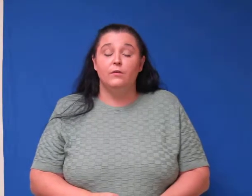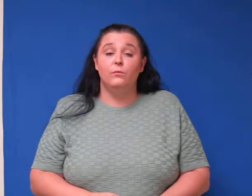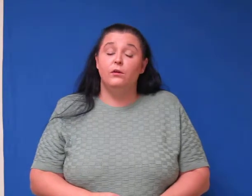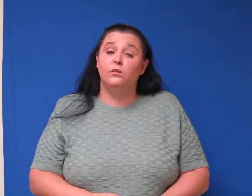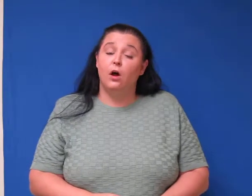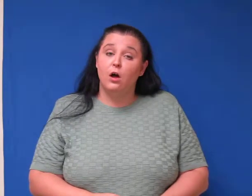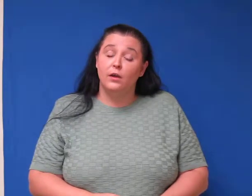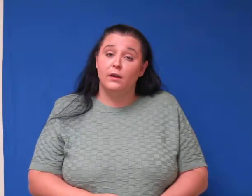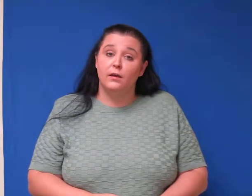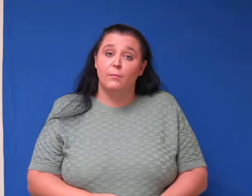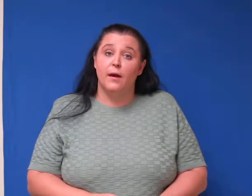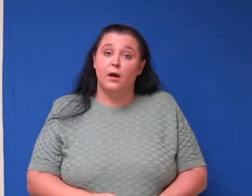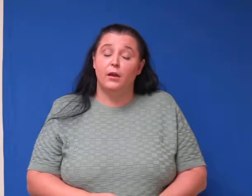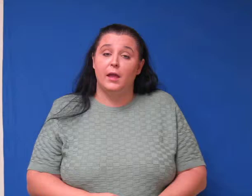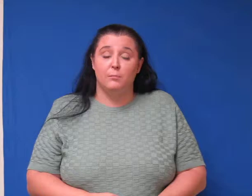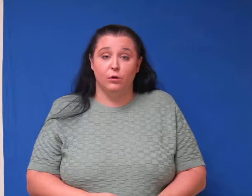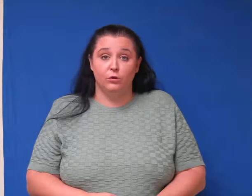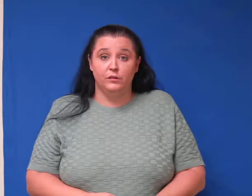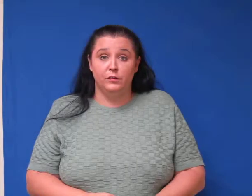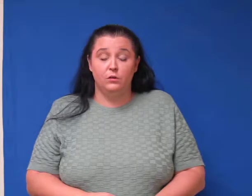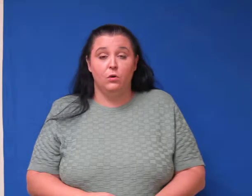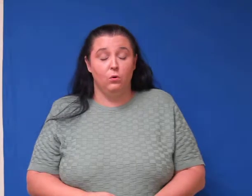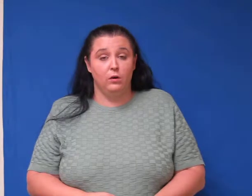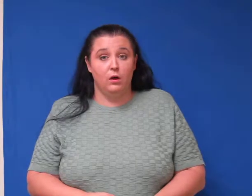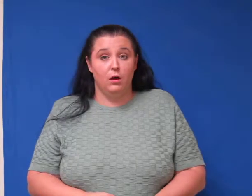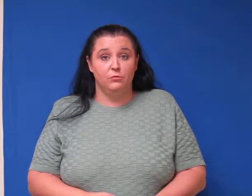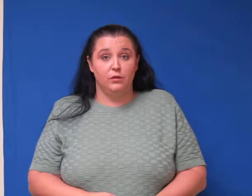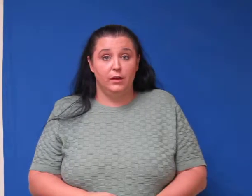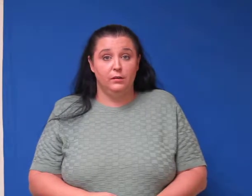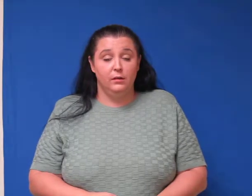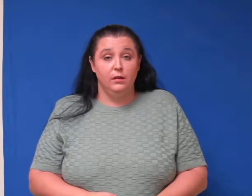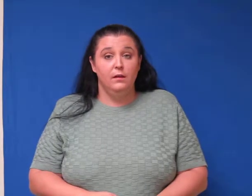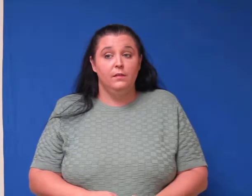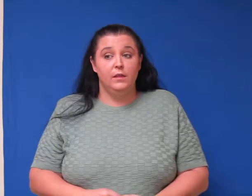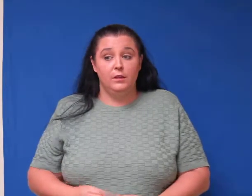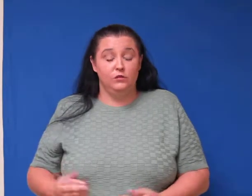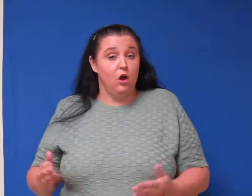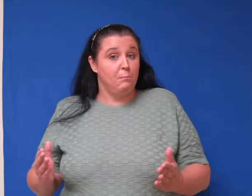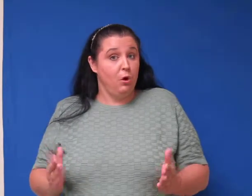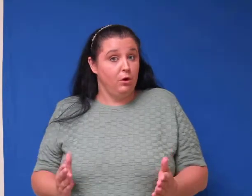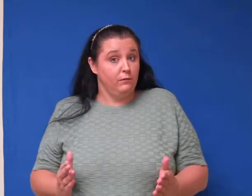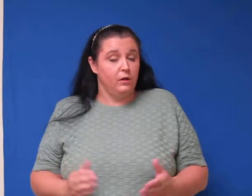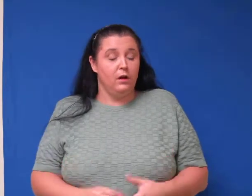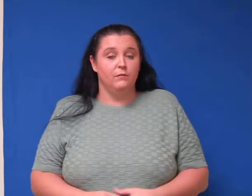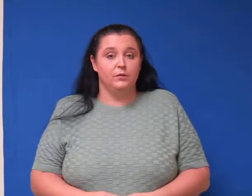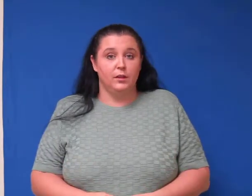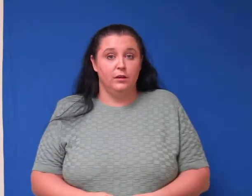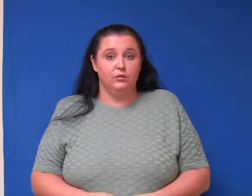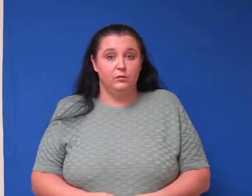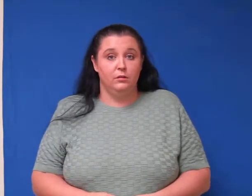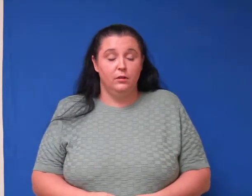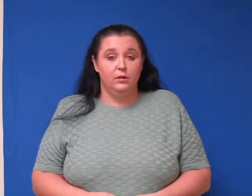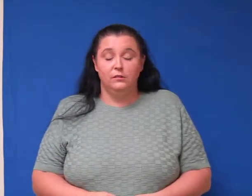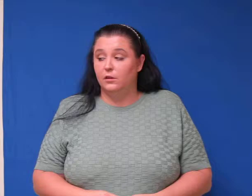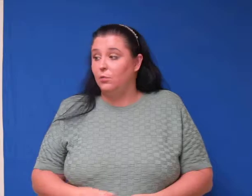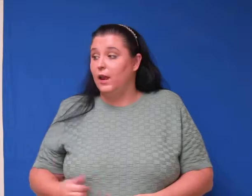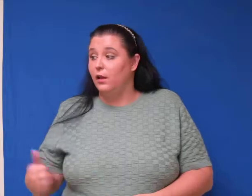we are talking about a person or an object that is not part of the conversation, someone else